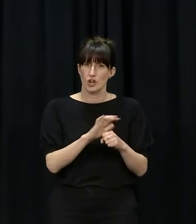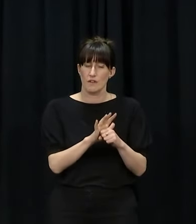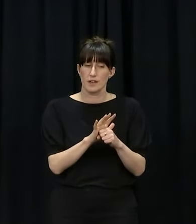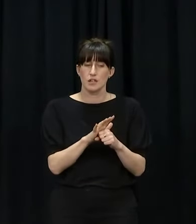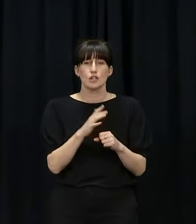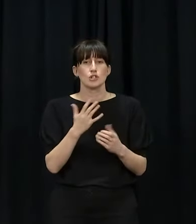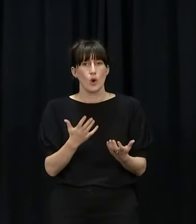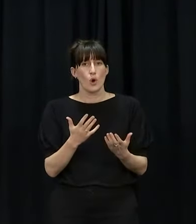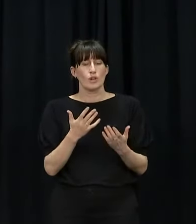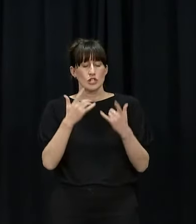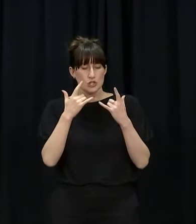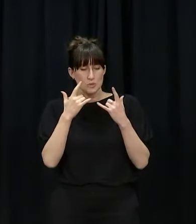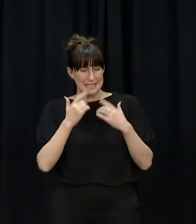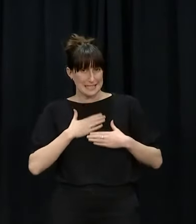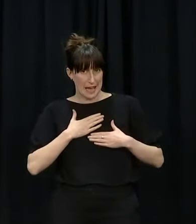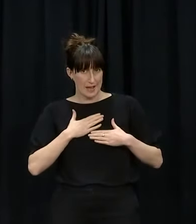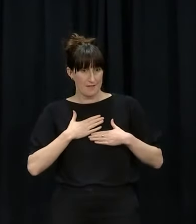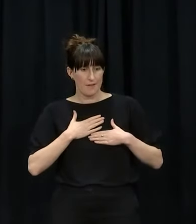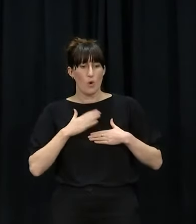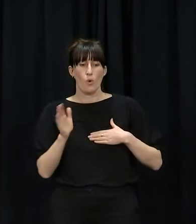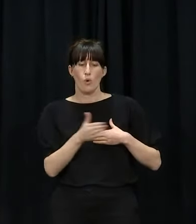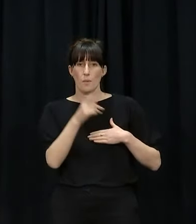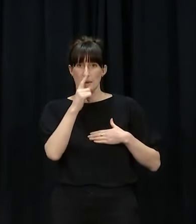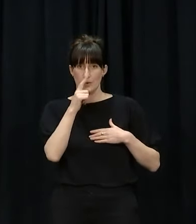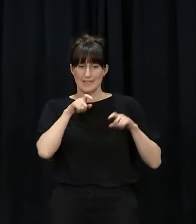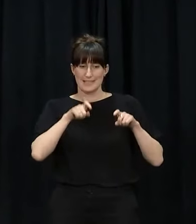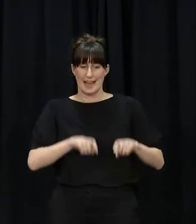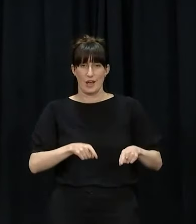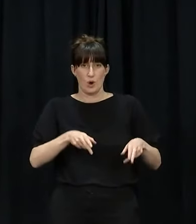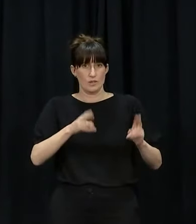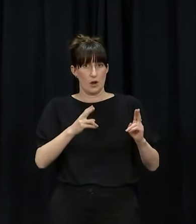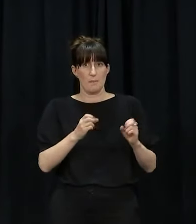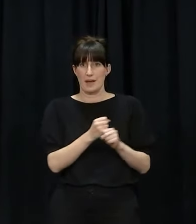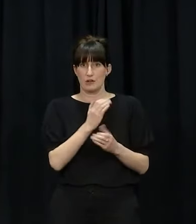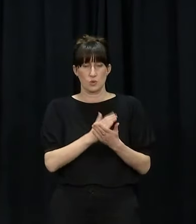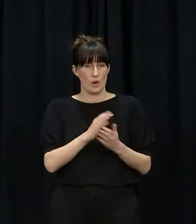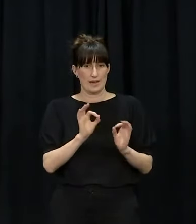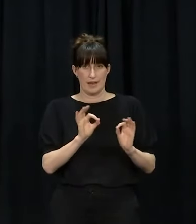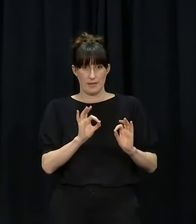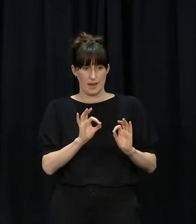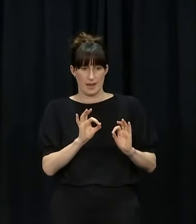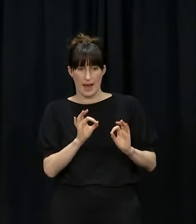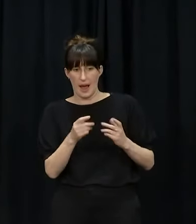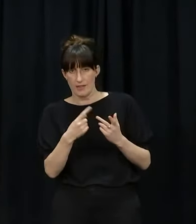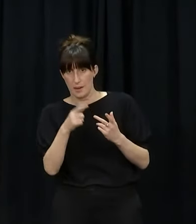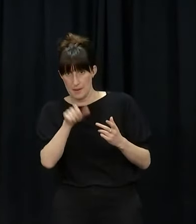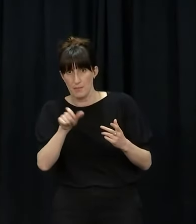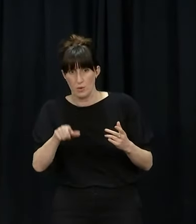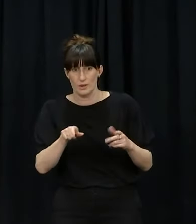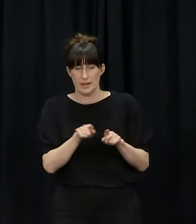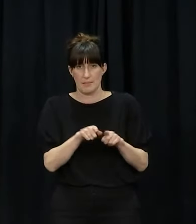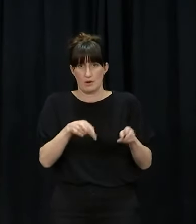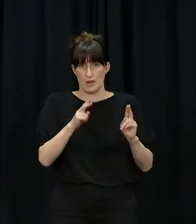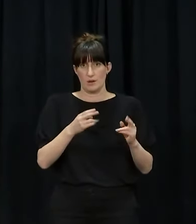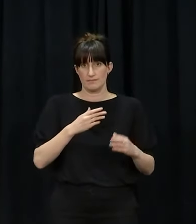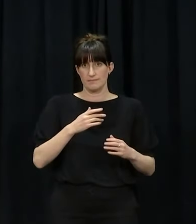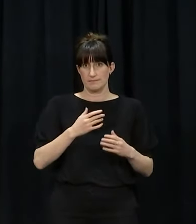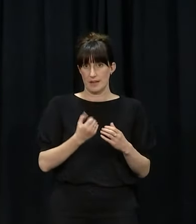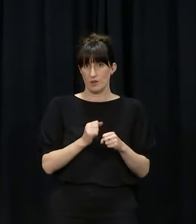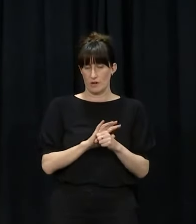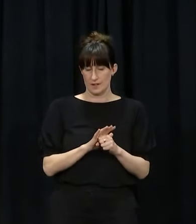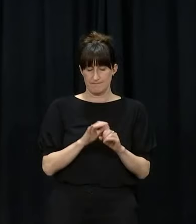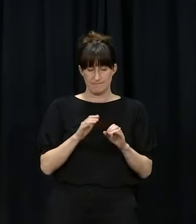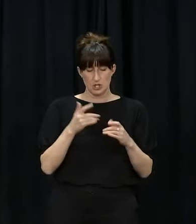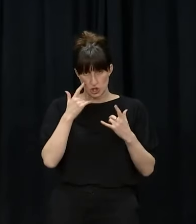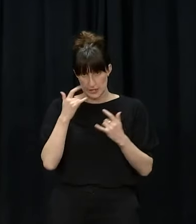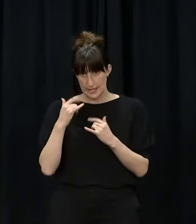that others may have been infected after they returned a negative day 12 test. So the returnees who are on the same floor who were scheduled to leave